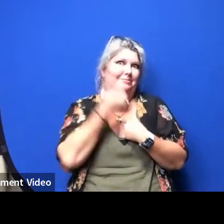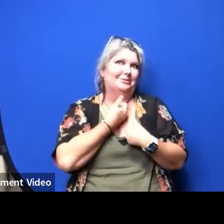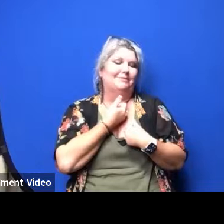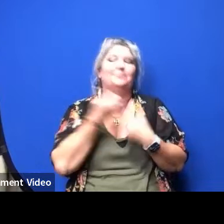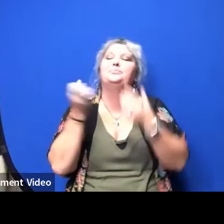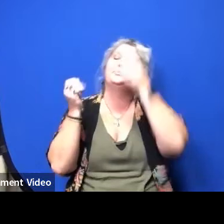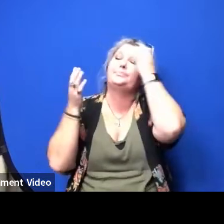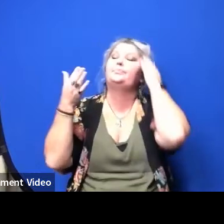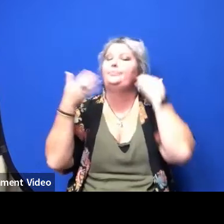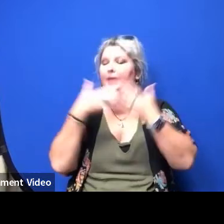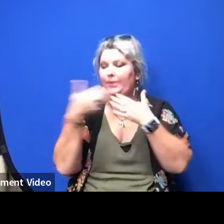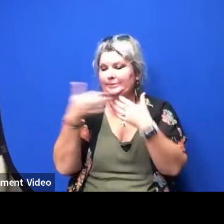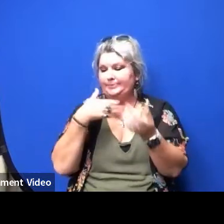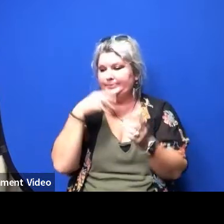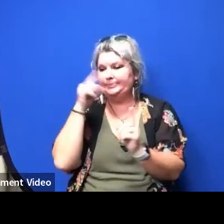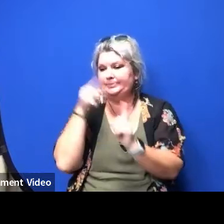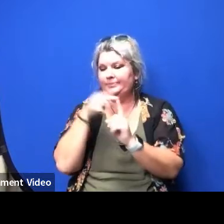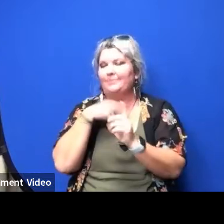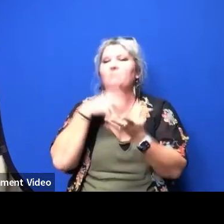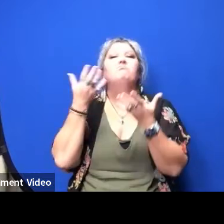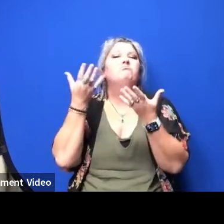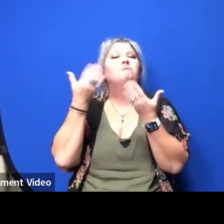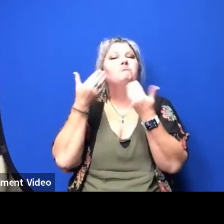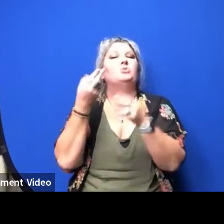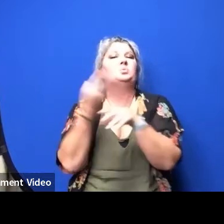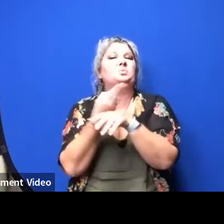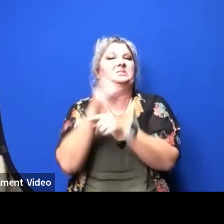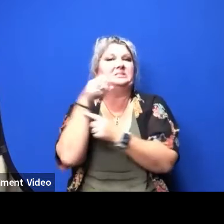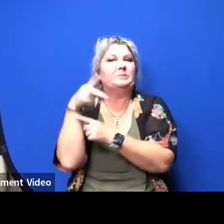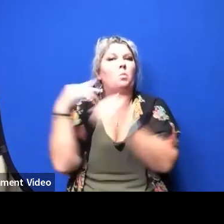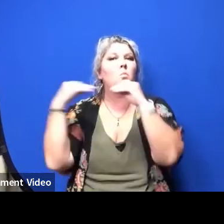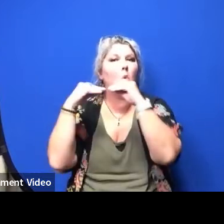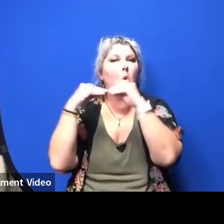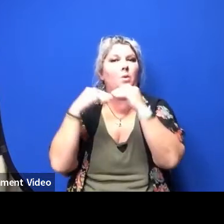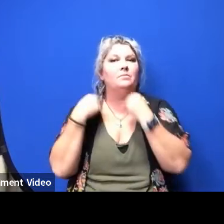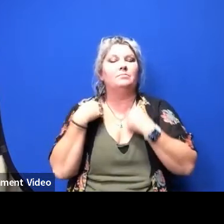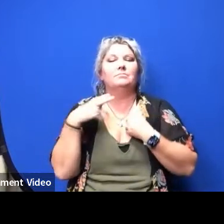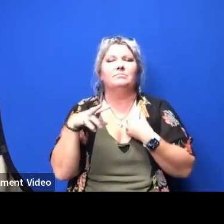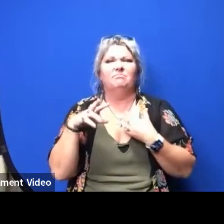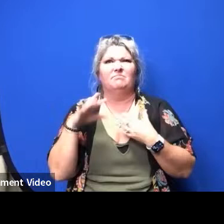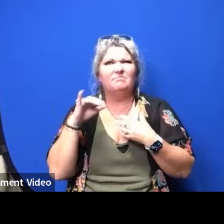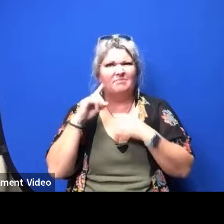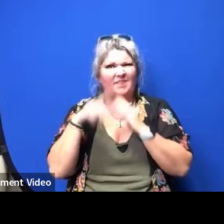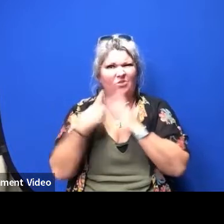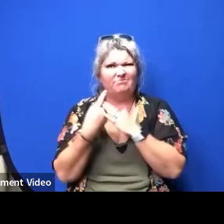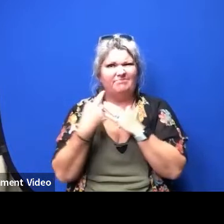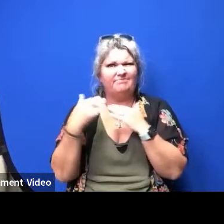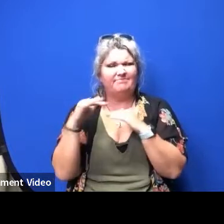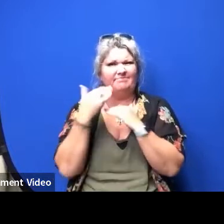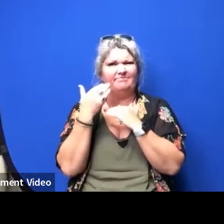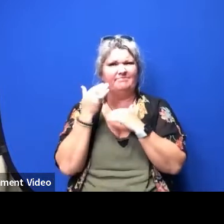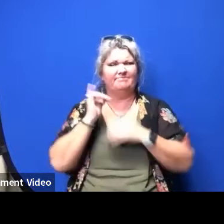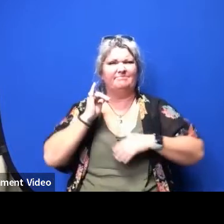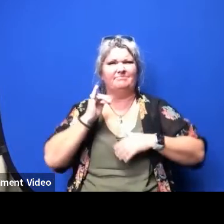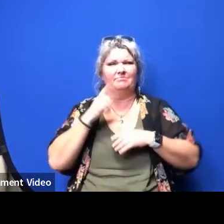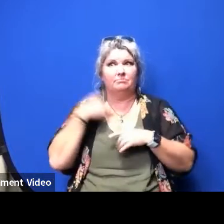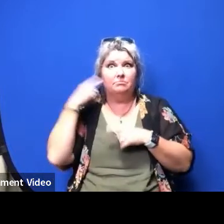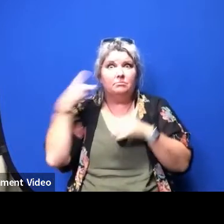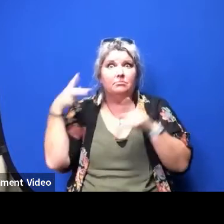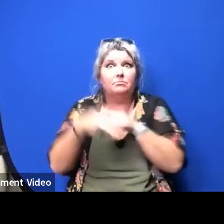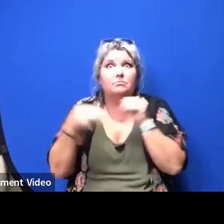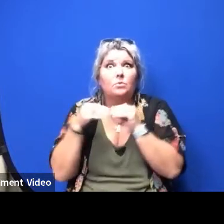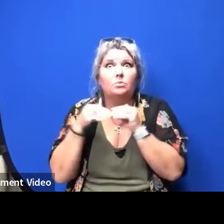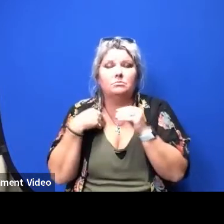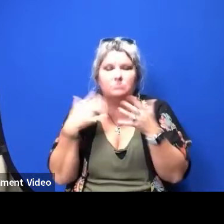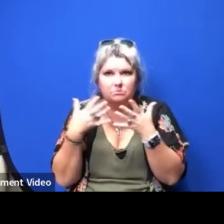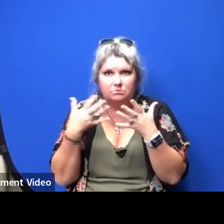pro-tactile communication. As a deafblind person, that is something that I was interested in learning more about. So I started to use SSP services